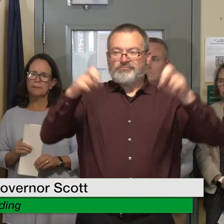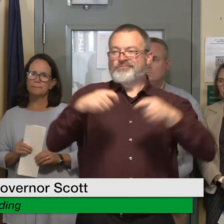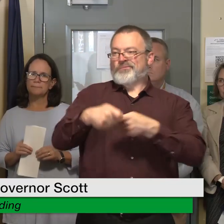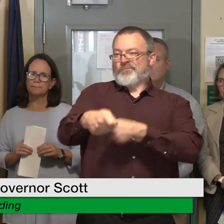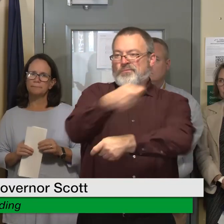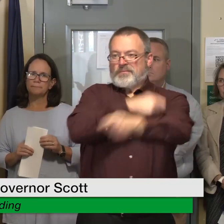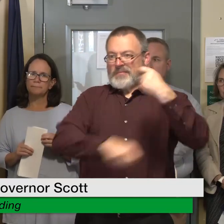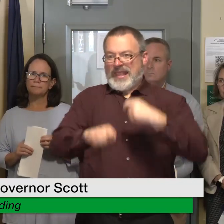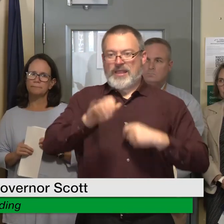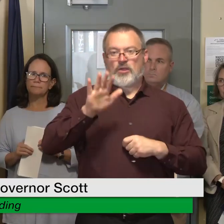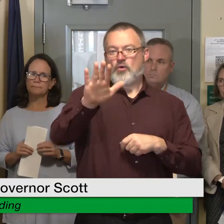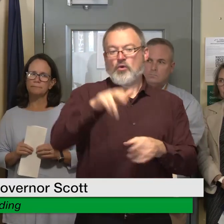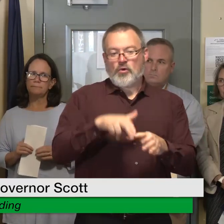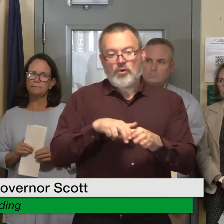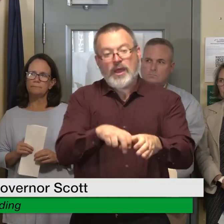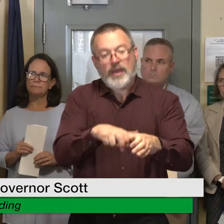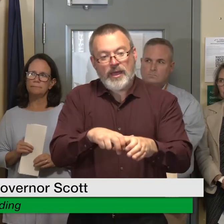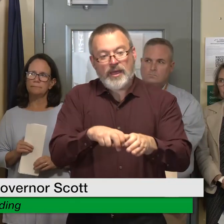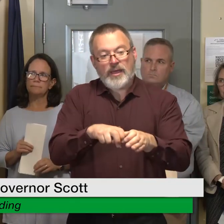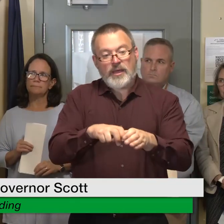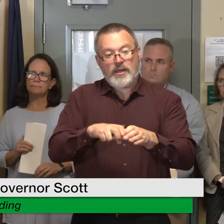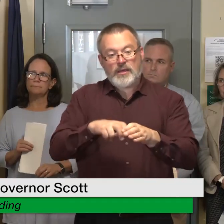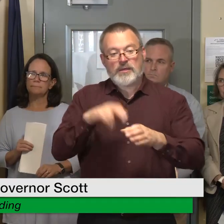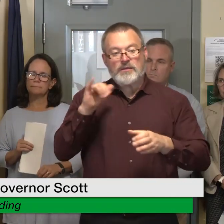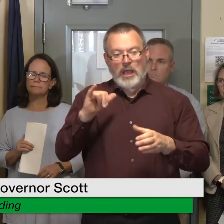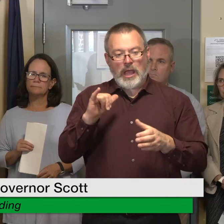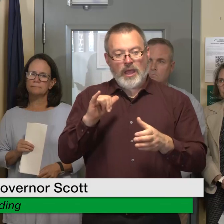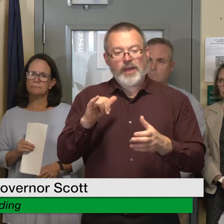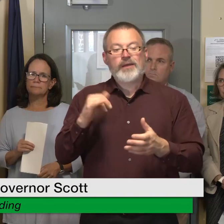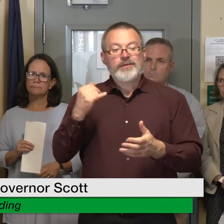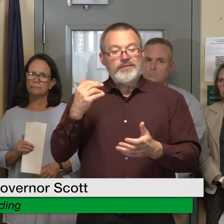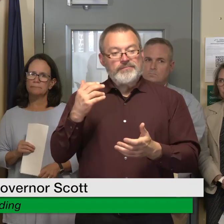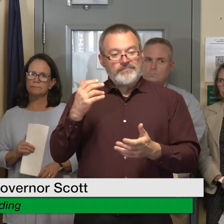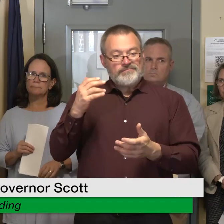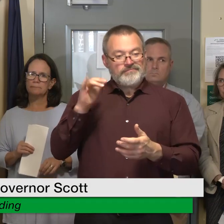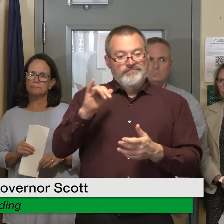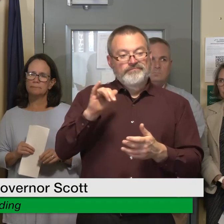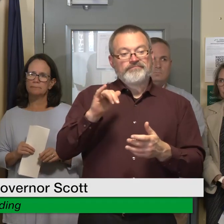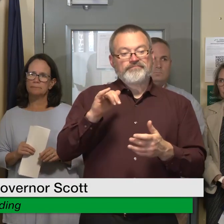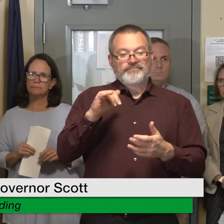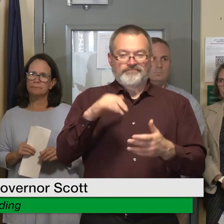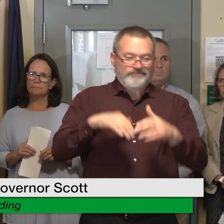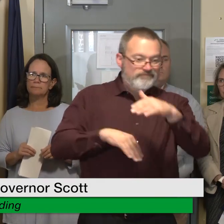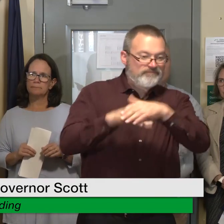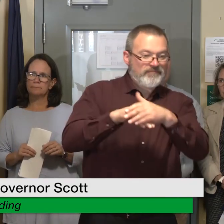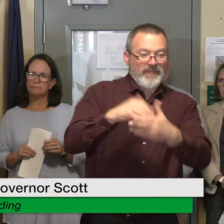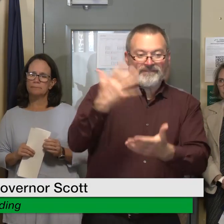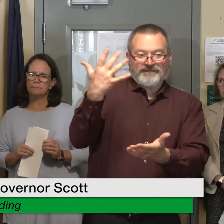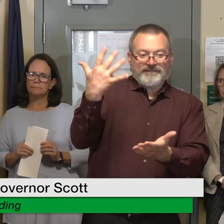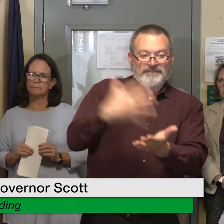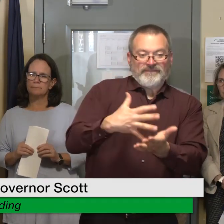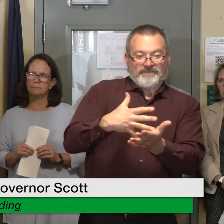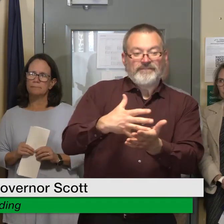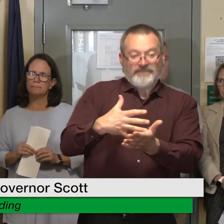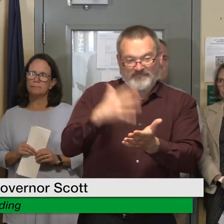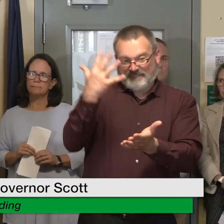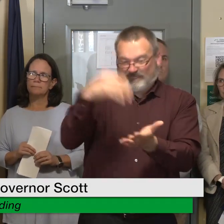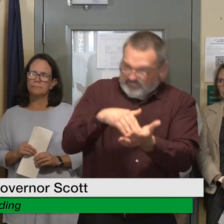to $5,000 for swapping a gas or diesel-powered vehicle for cleaner